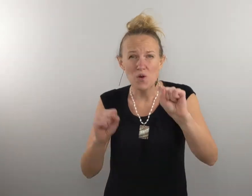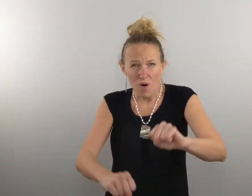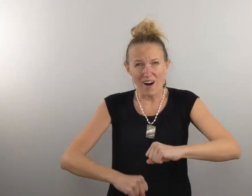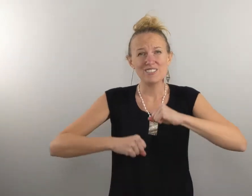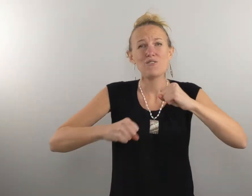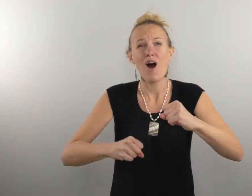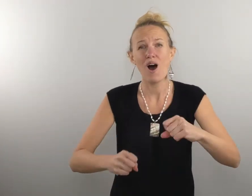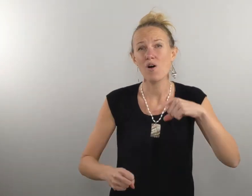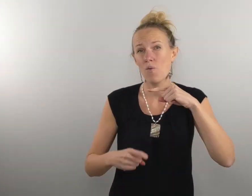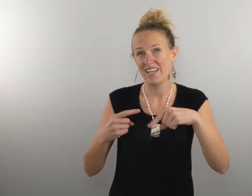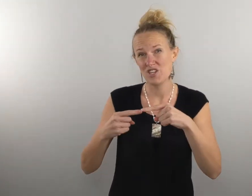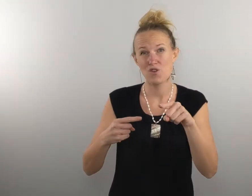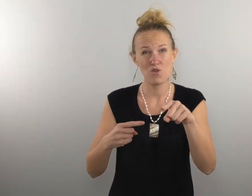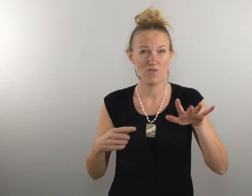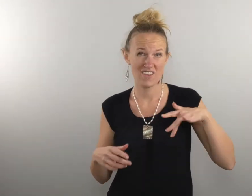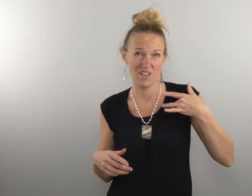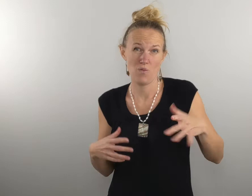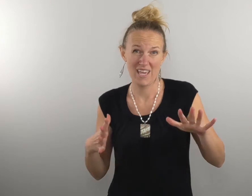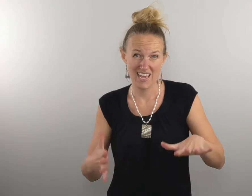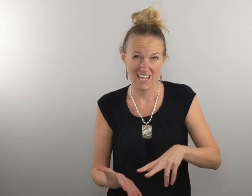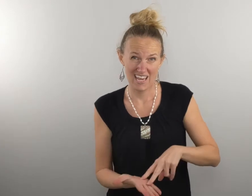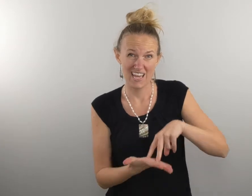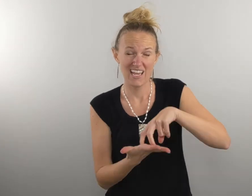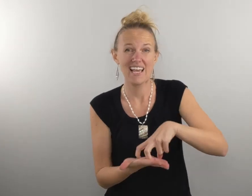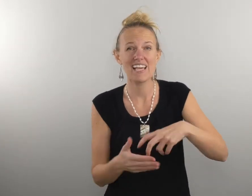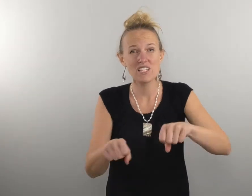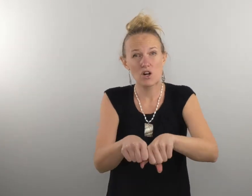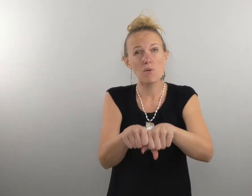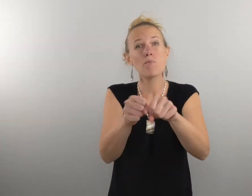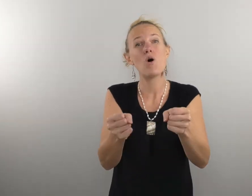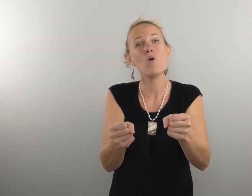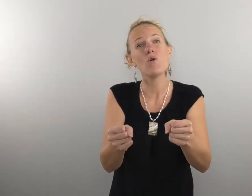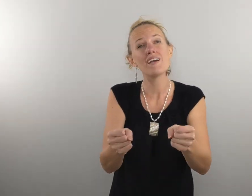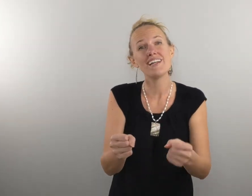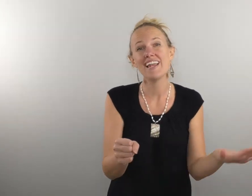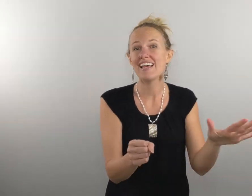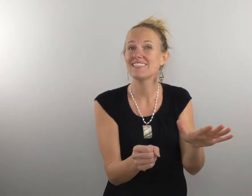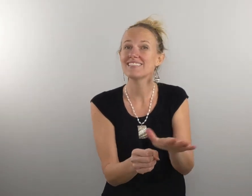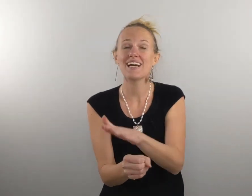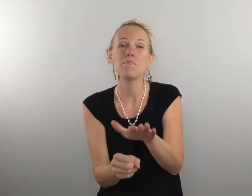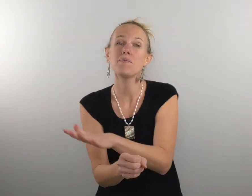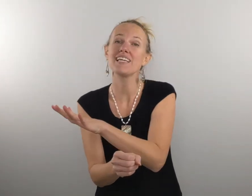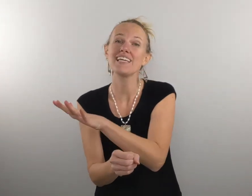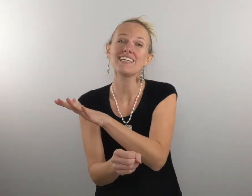are strong when you feel weak, in your brokenness